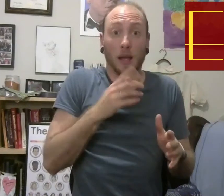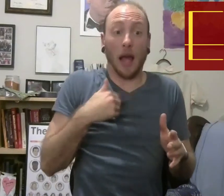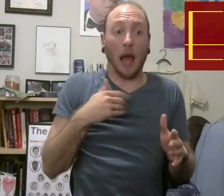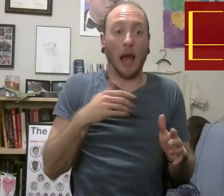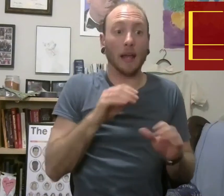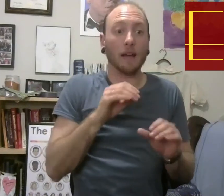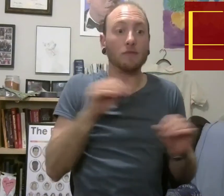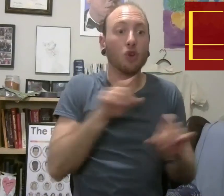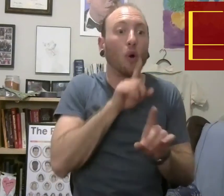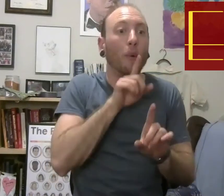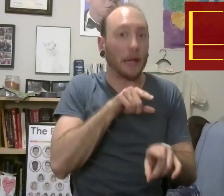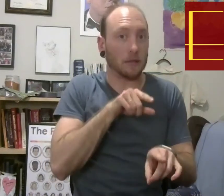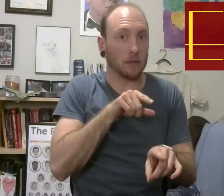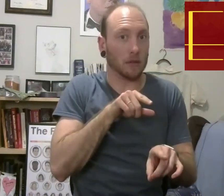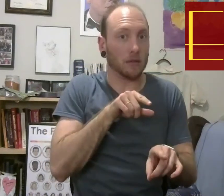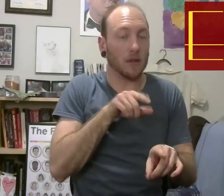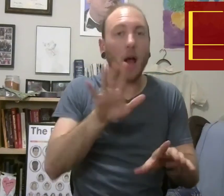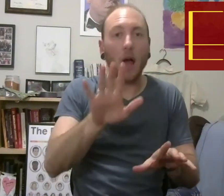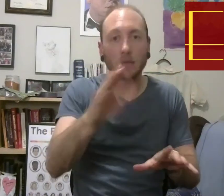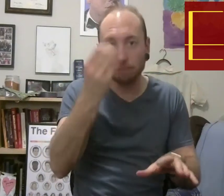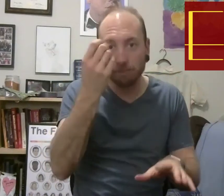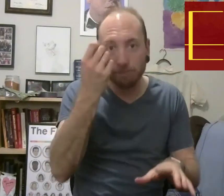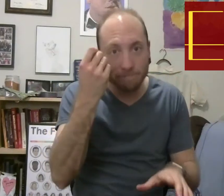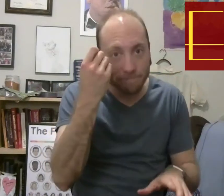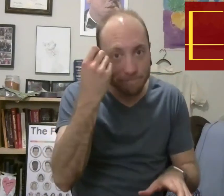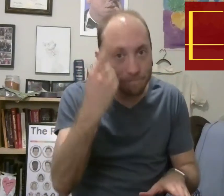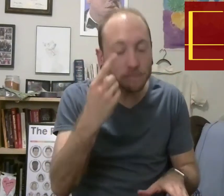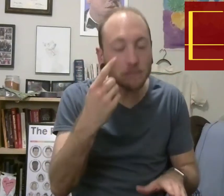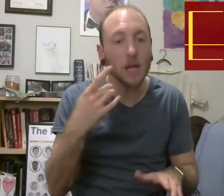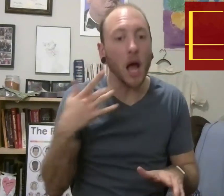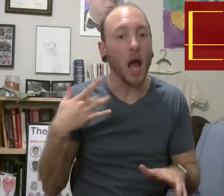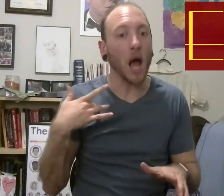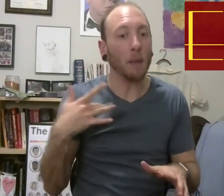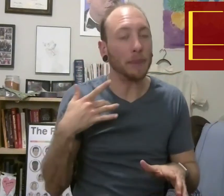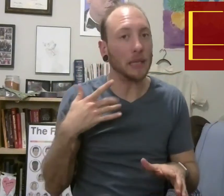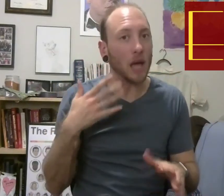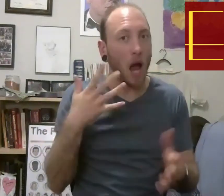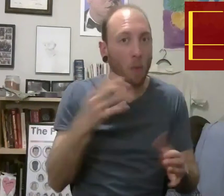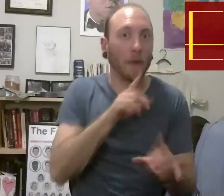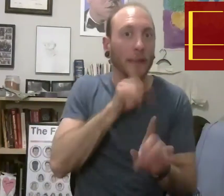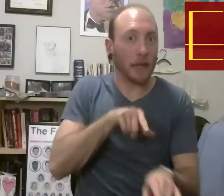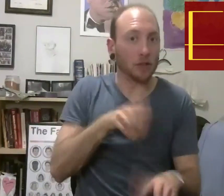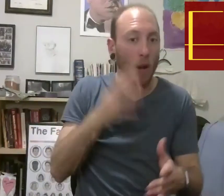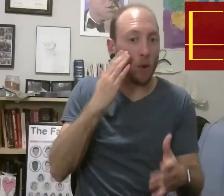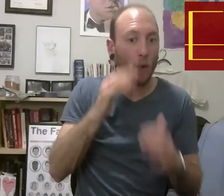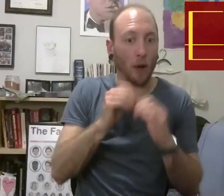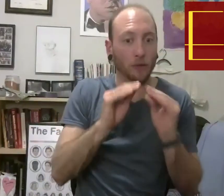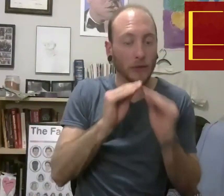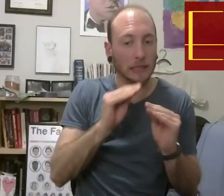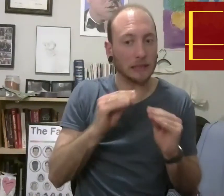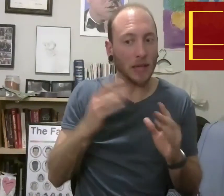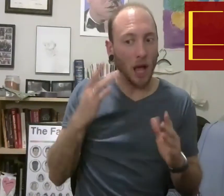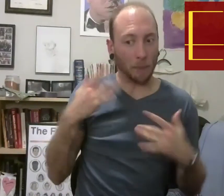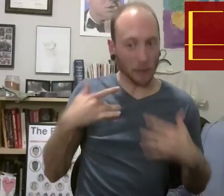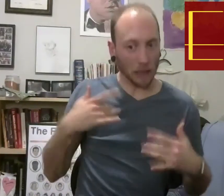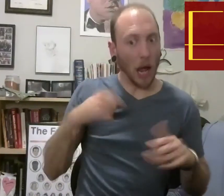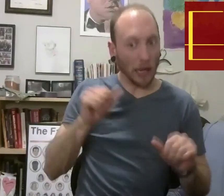love fixing things, not really successfully all the time, but like think I can. And I just didn't have a